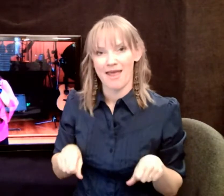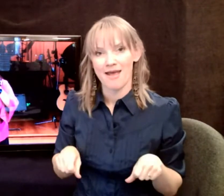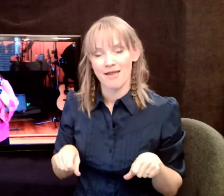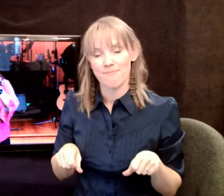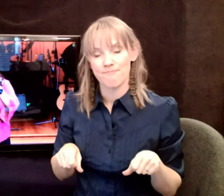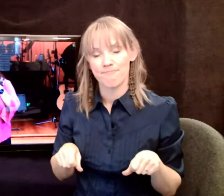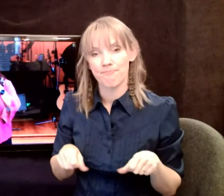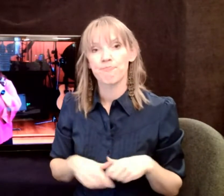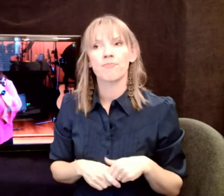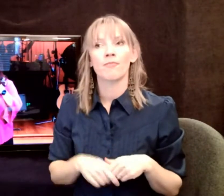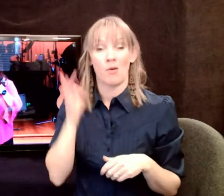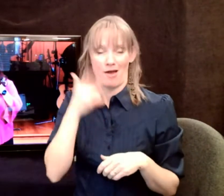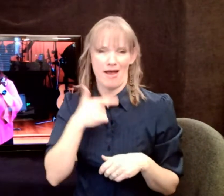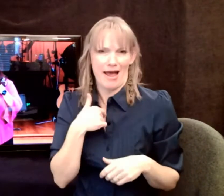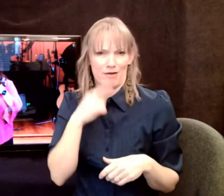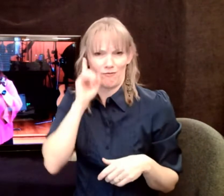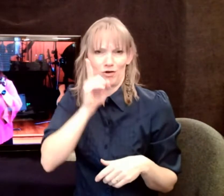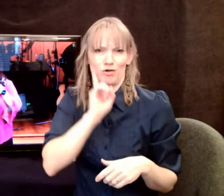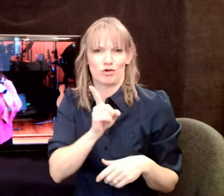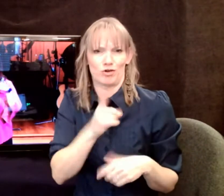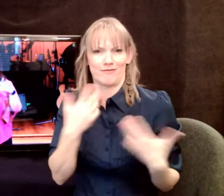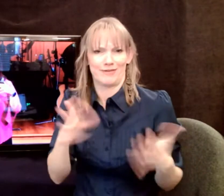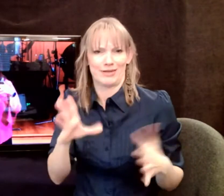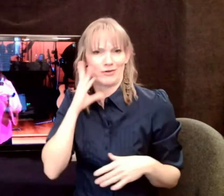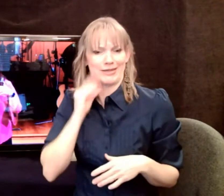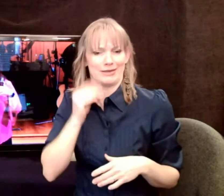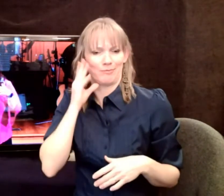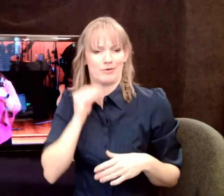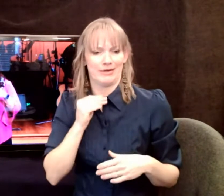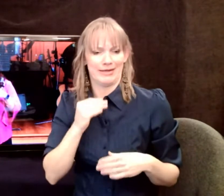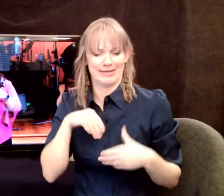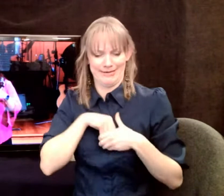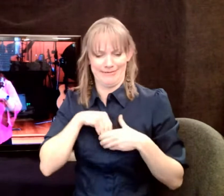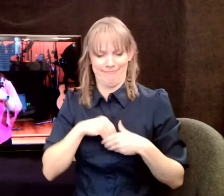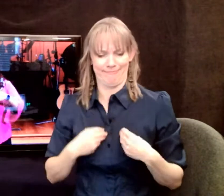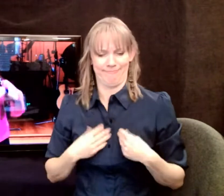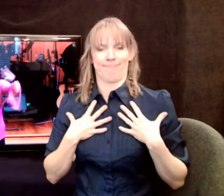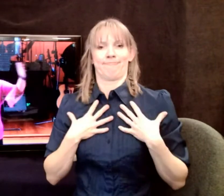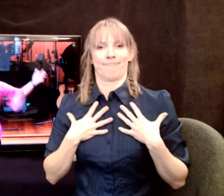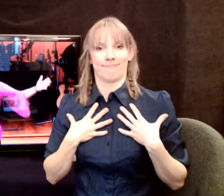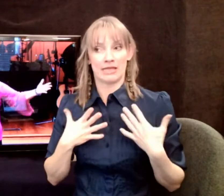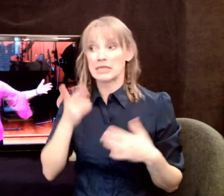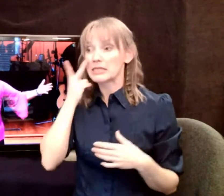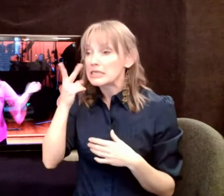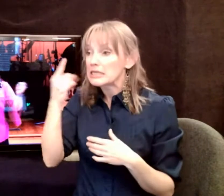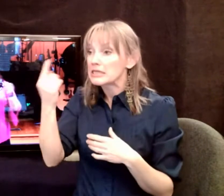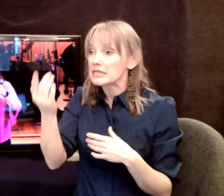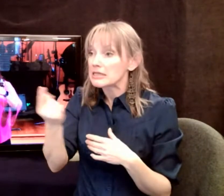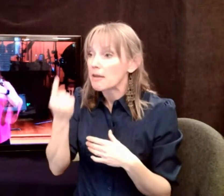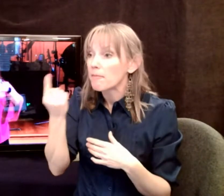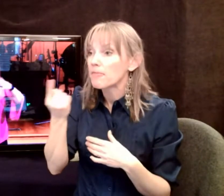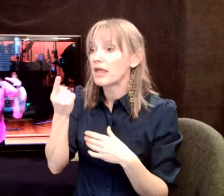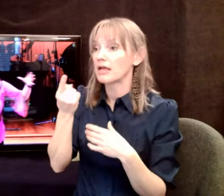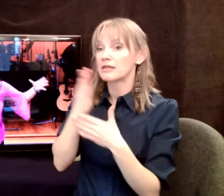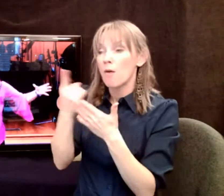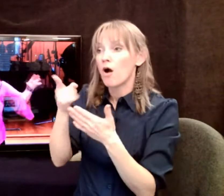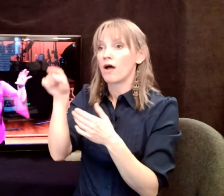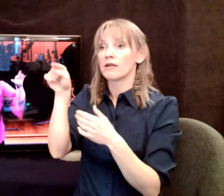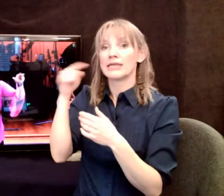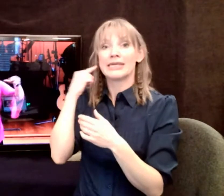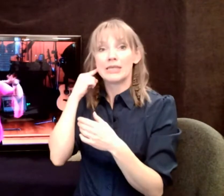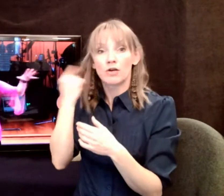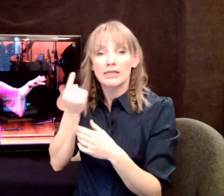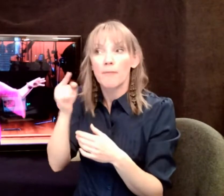have experienced inspiration by seeing something or someone out there, hearing something or someone that out